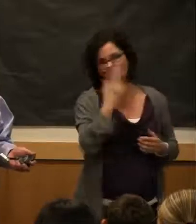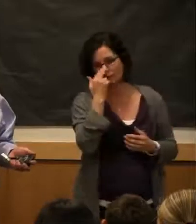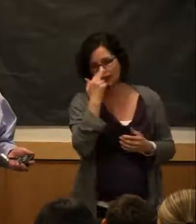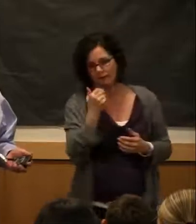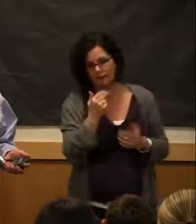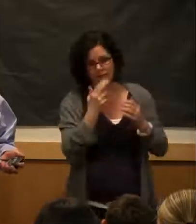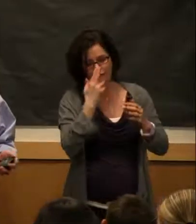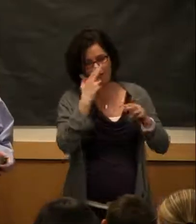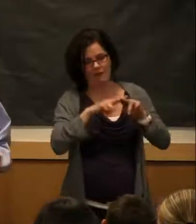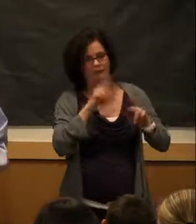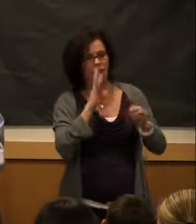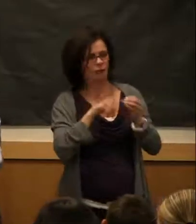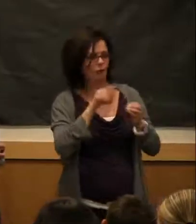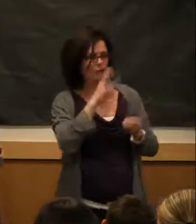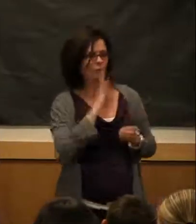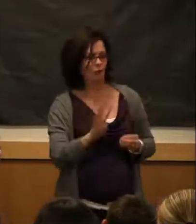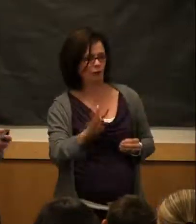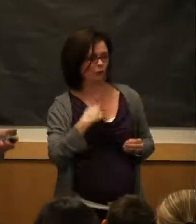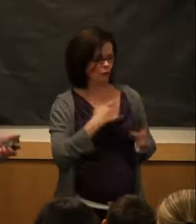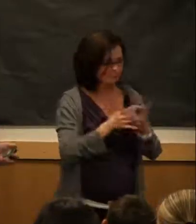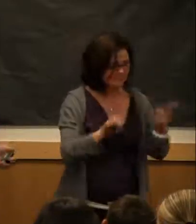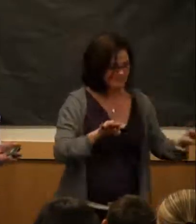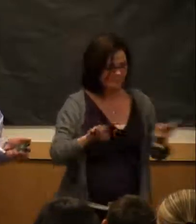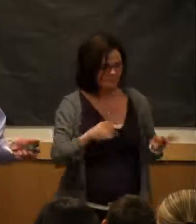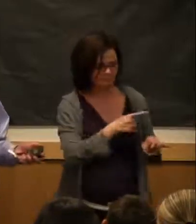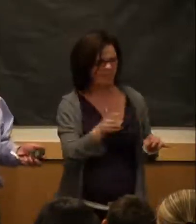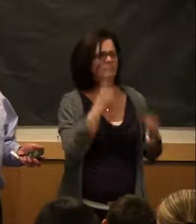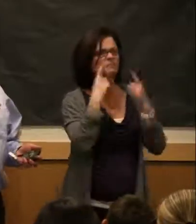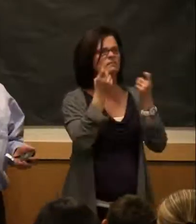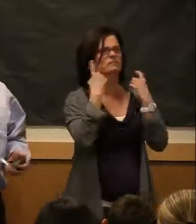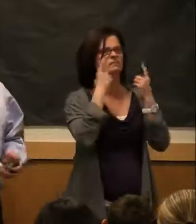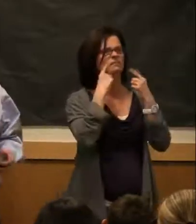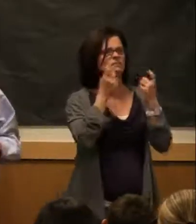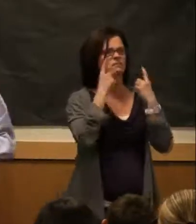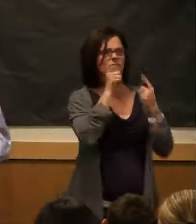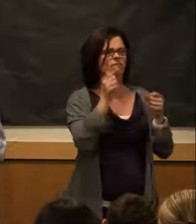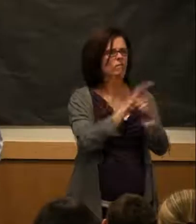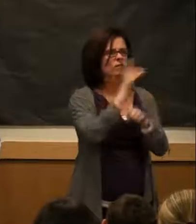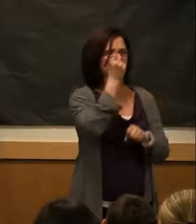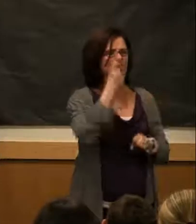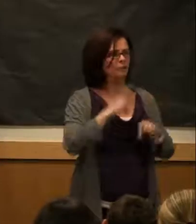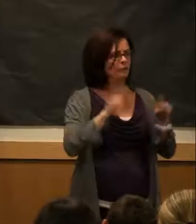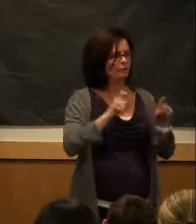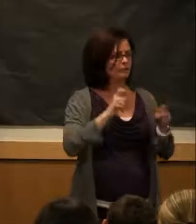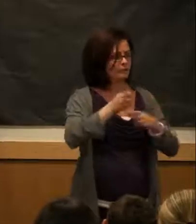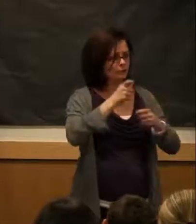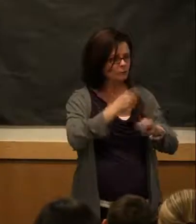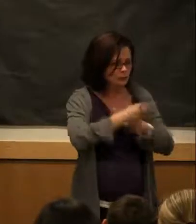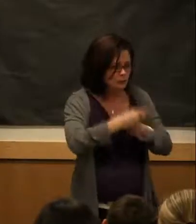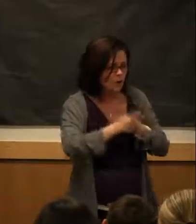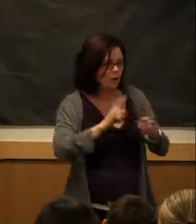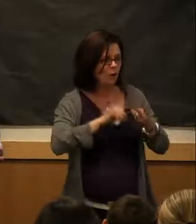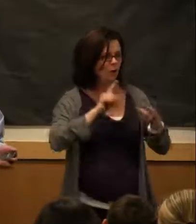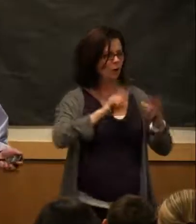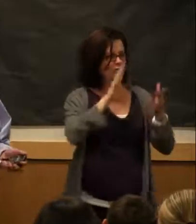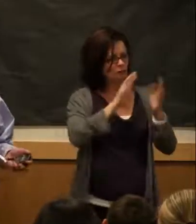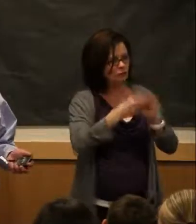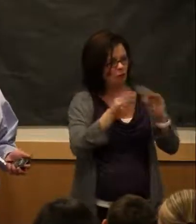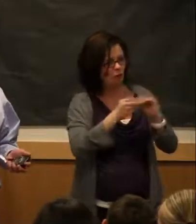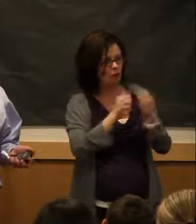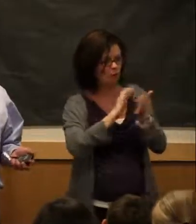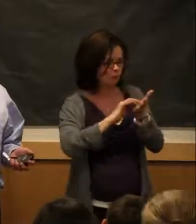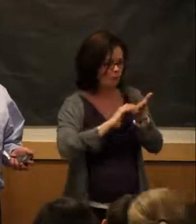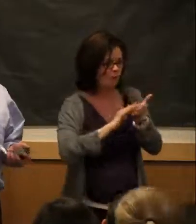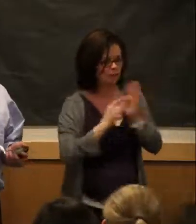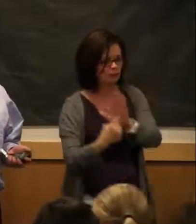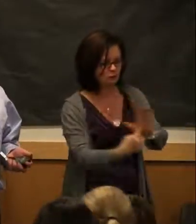4-year-olds. But they don't fully get it, so you got to make jokes and have fun with them. And, I read a story in Braille to them and all that, and I show them tactile